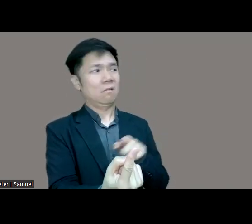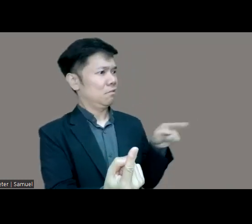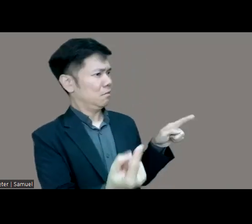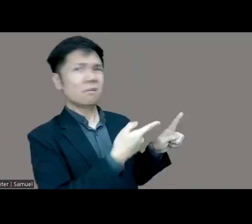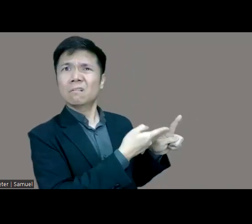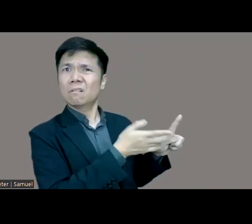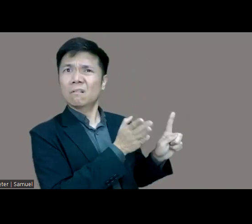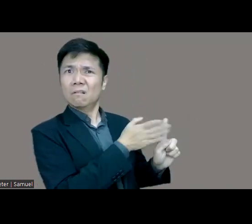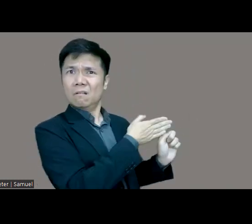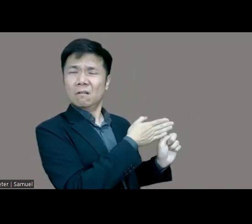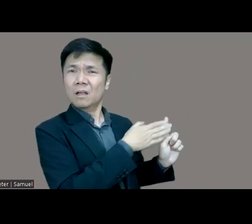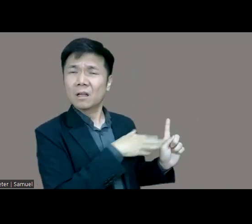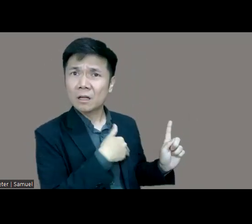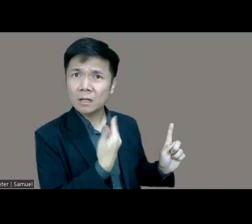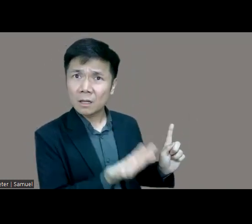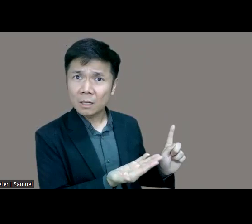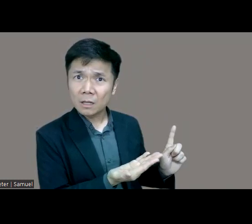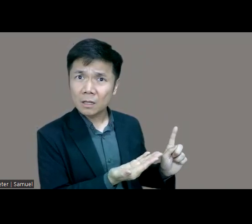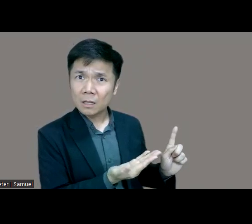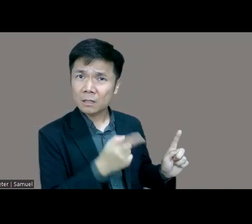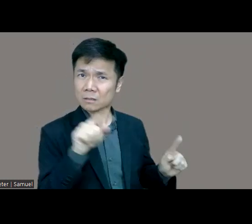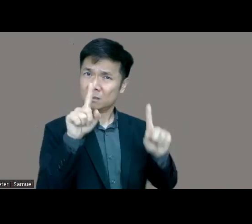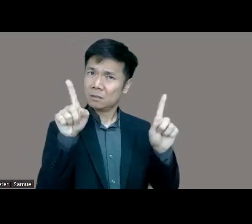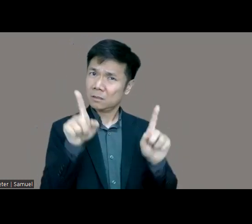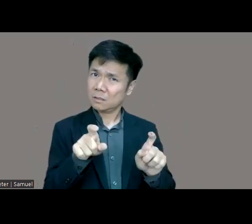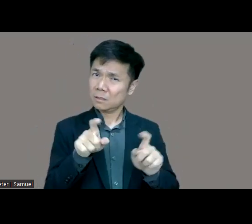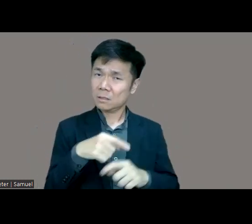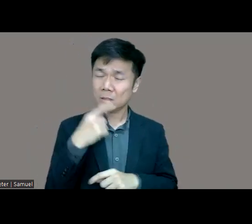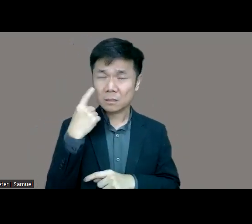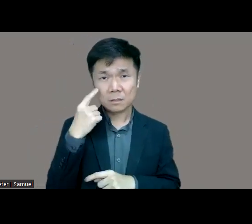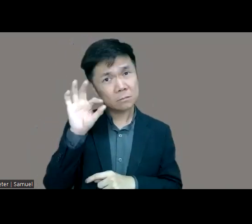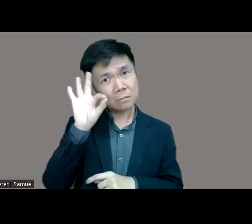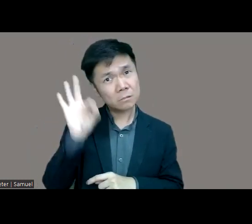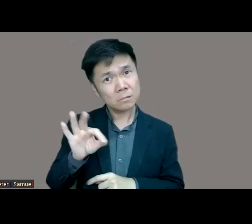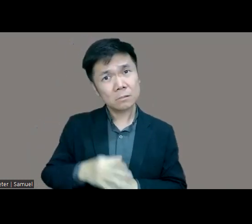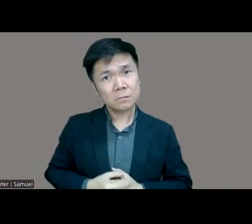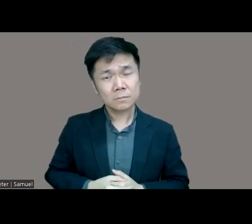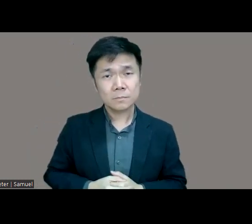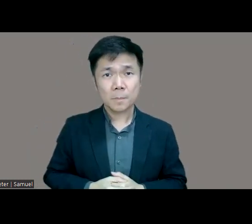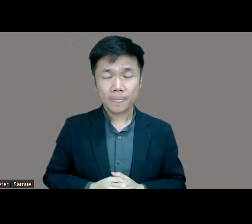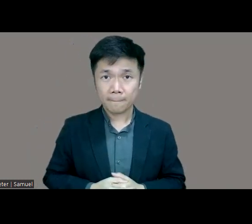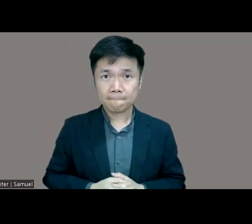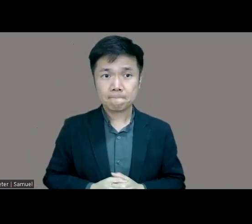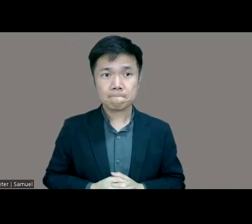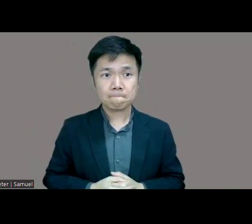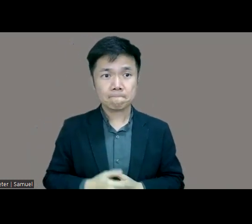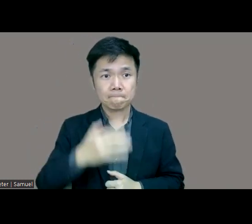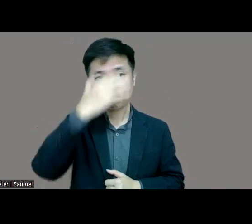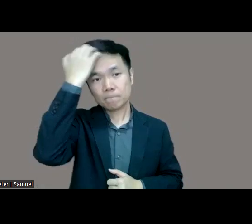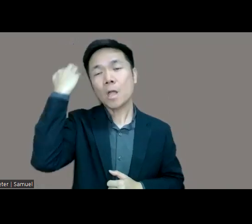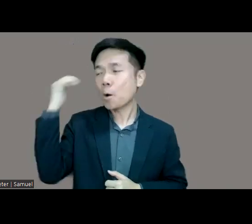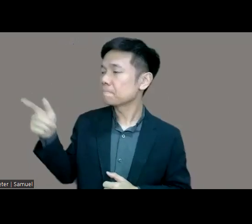the vulnerable person. That's what I need to say. Yeah. Thank you, Michael.